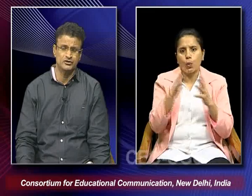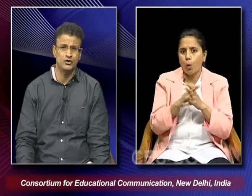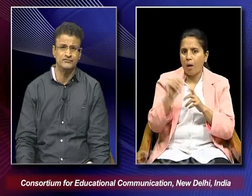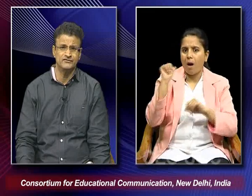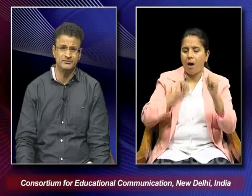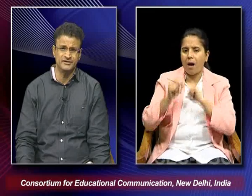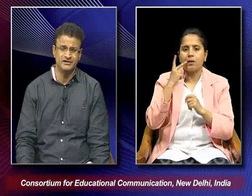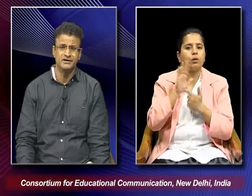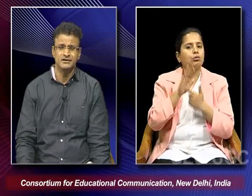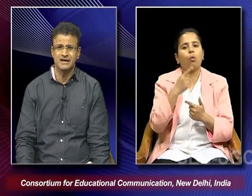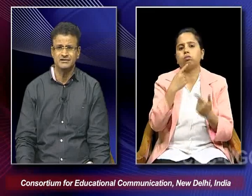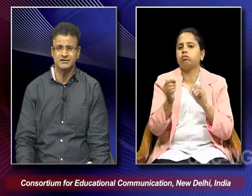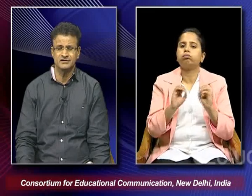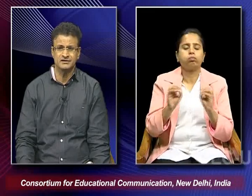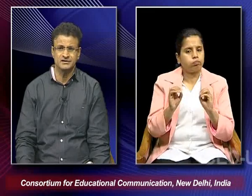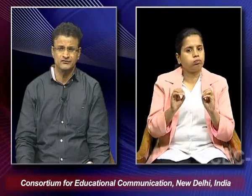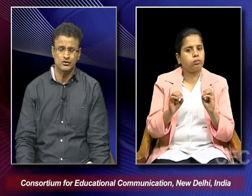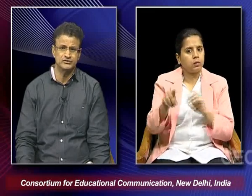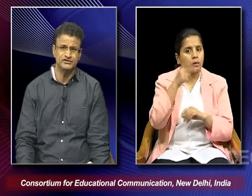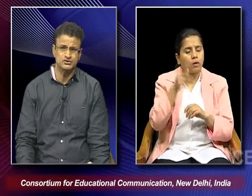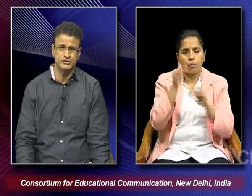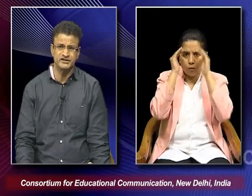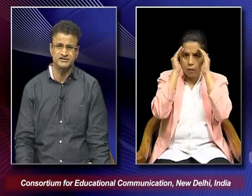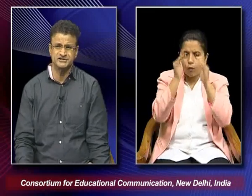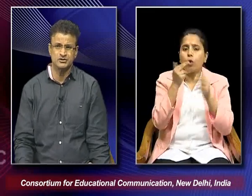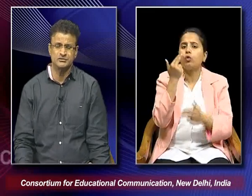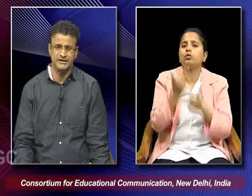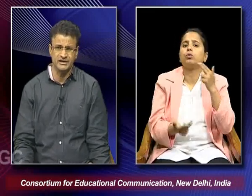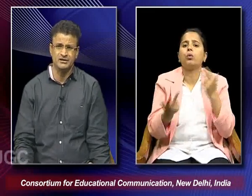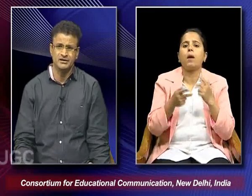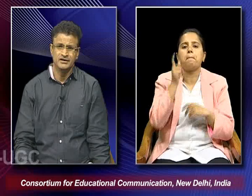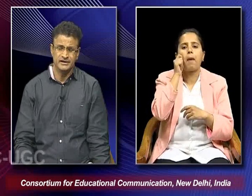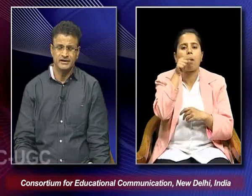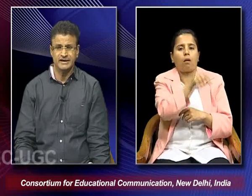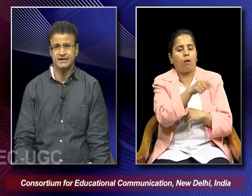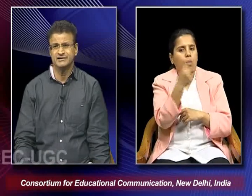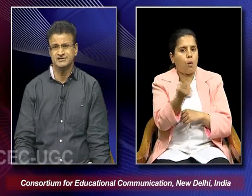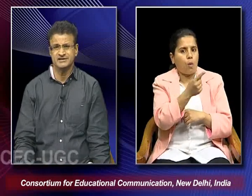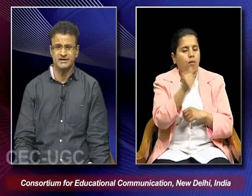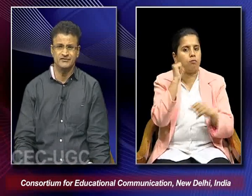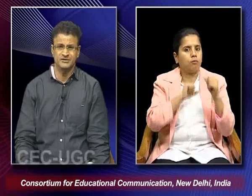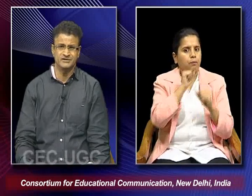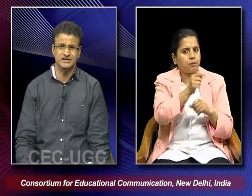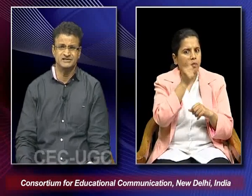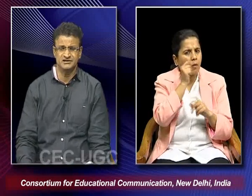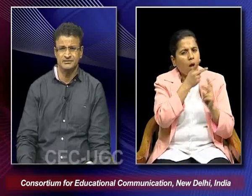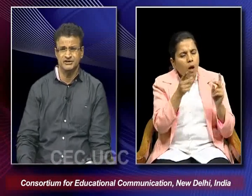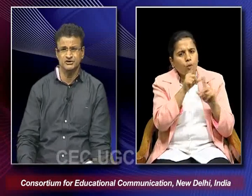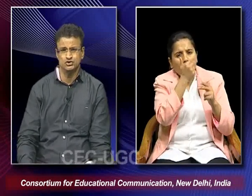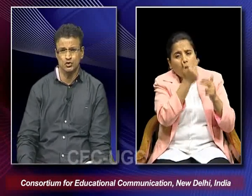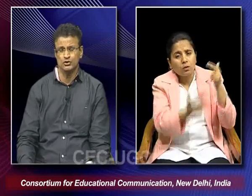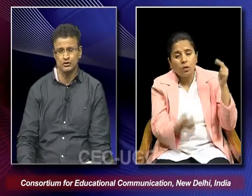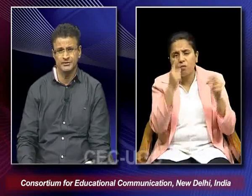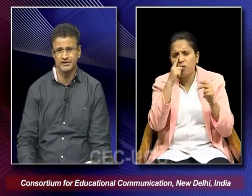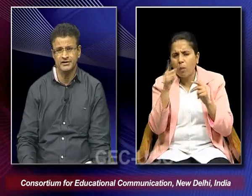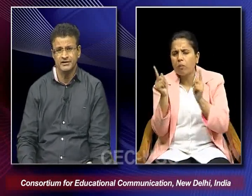framework of the women. Rather, the focus of the stories is on male characters, and women, they are generally being